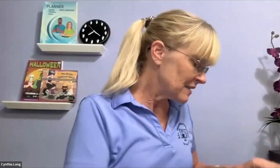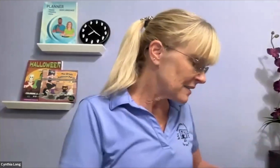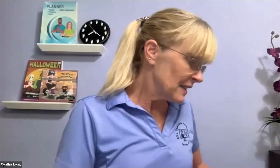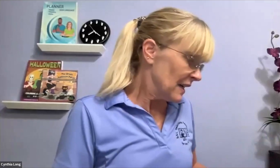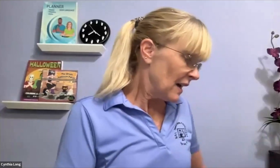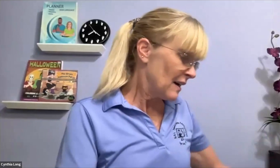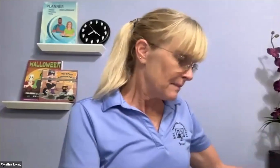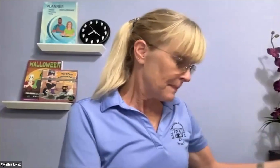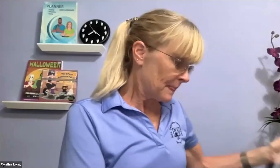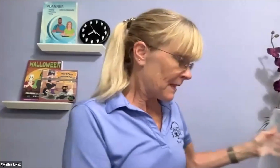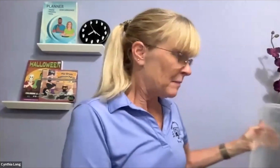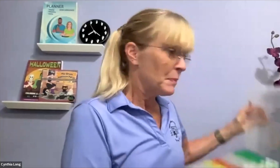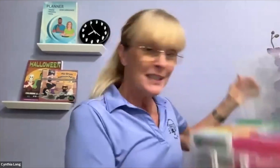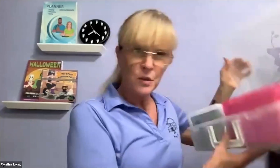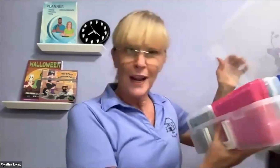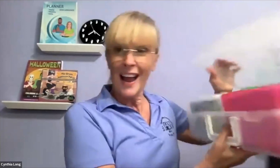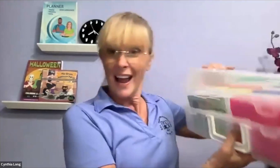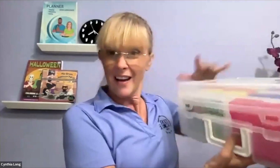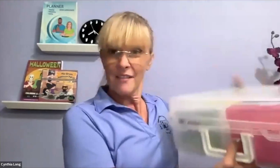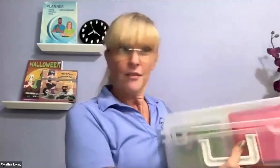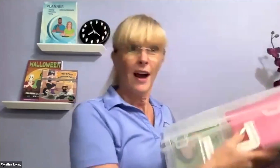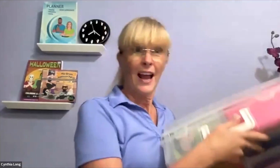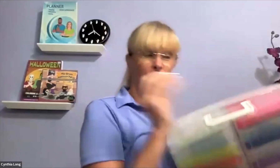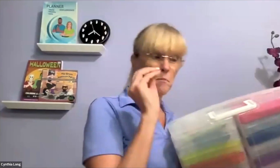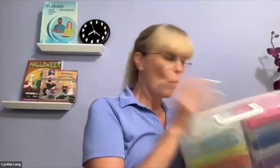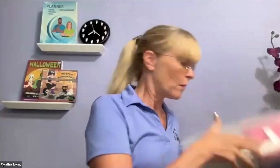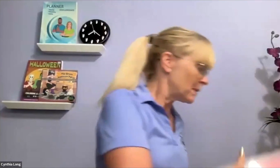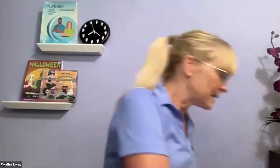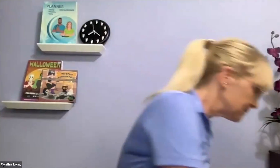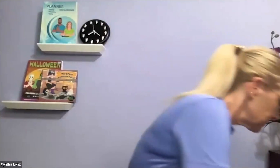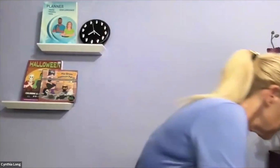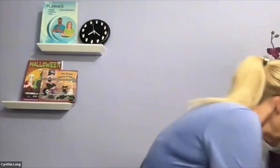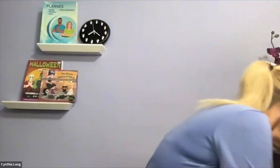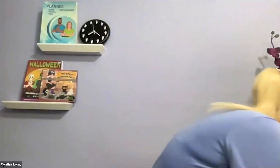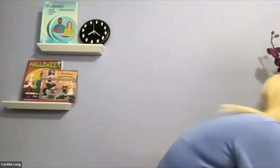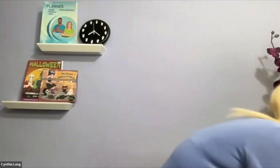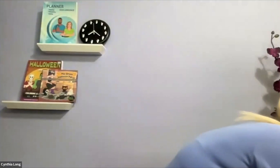this. Let me put this away. I have more, but